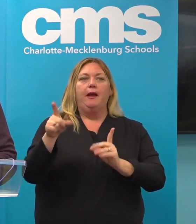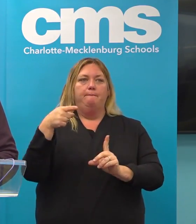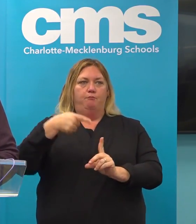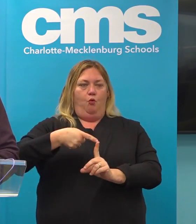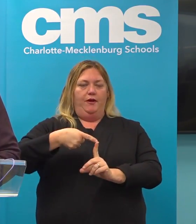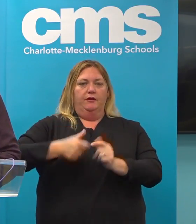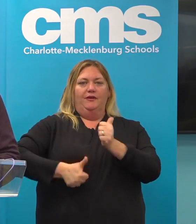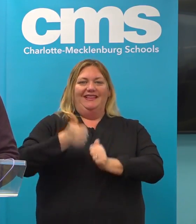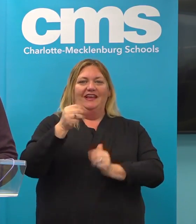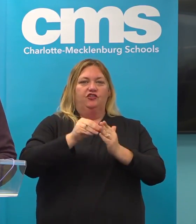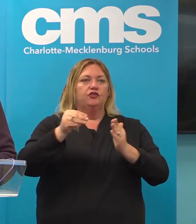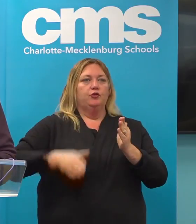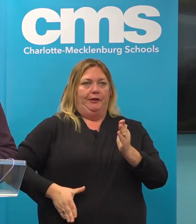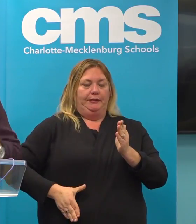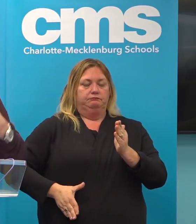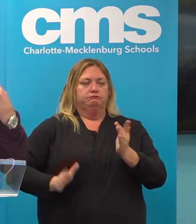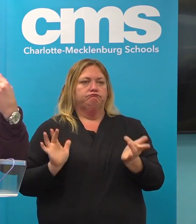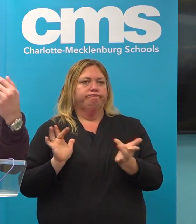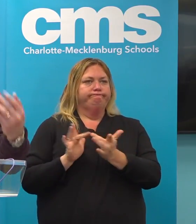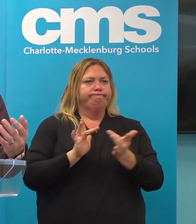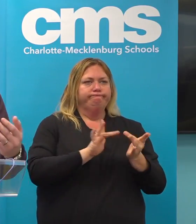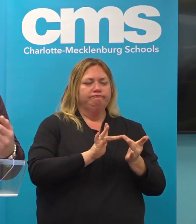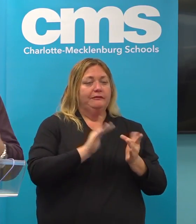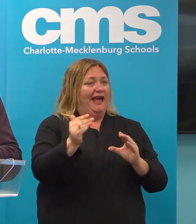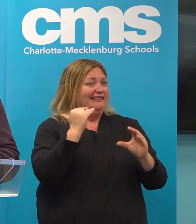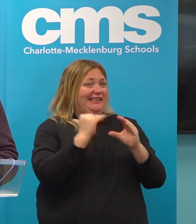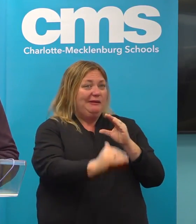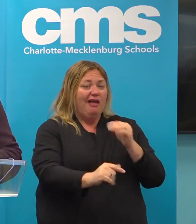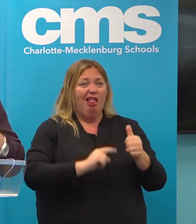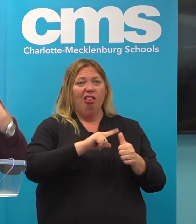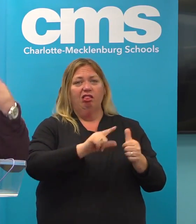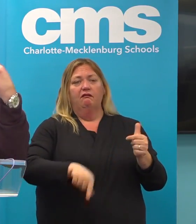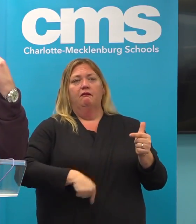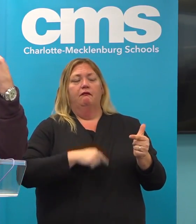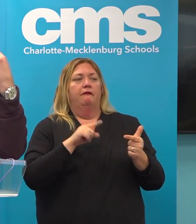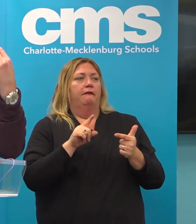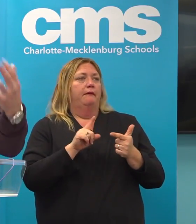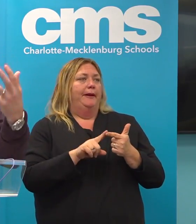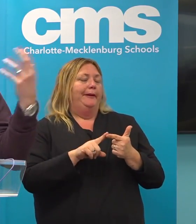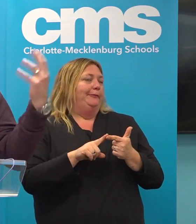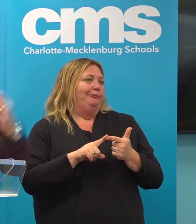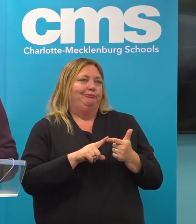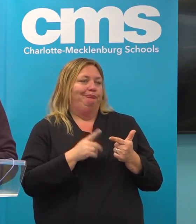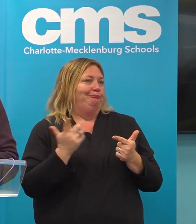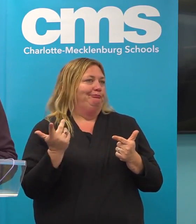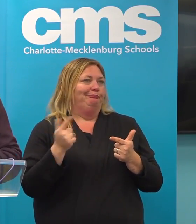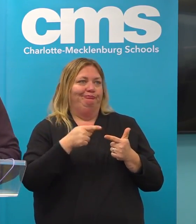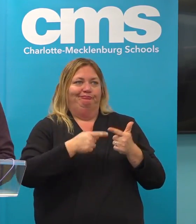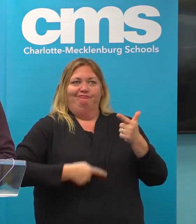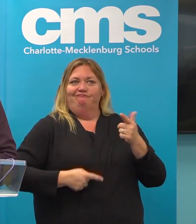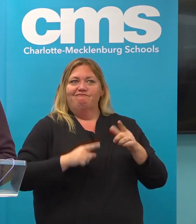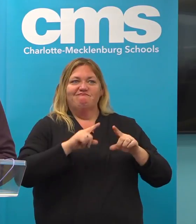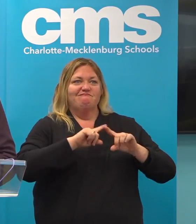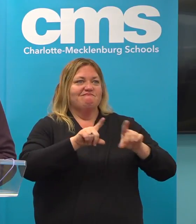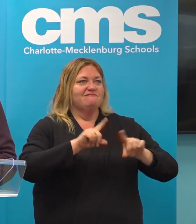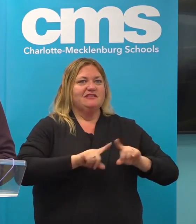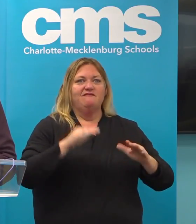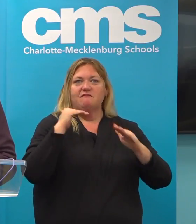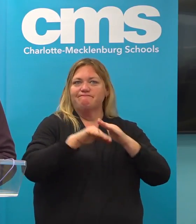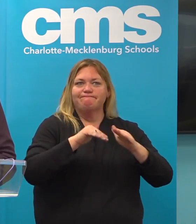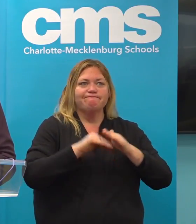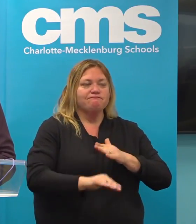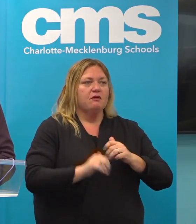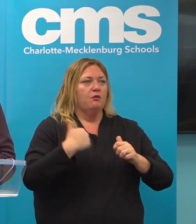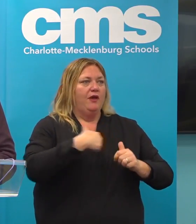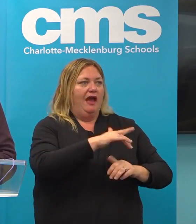with every one of their students. That may happen via email, it may happen through a type of digital platform that we